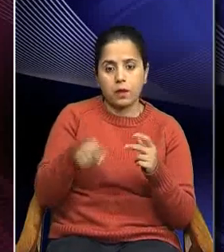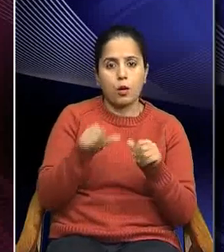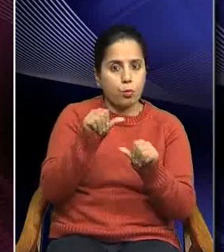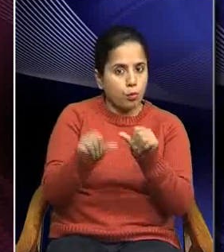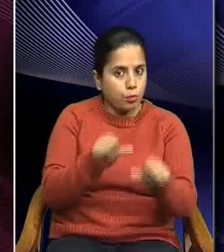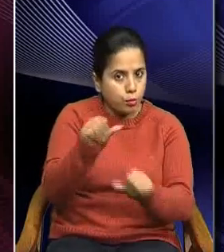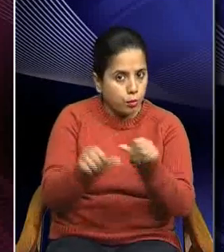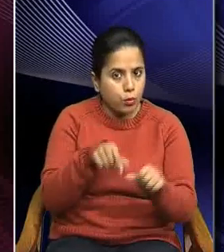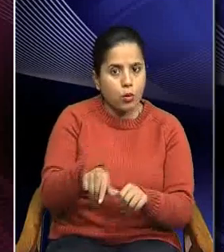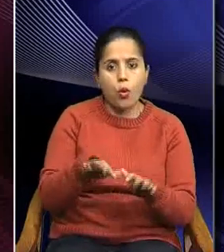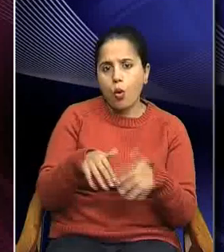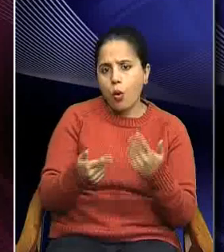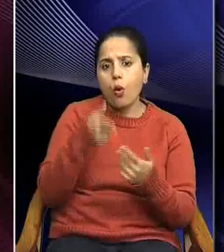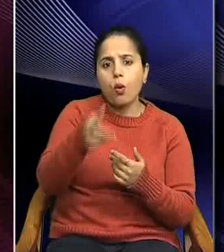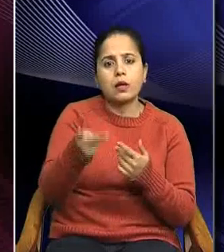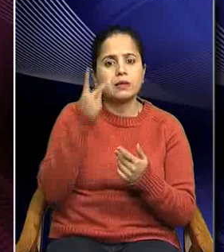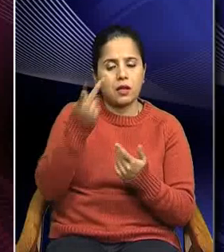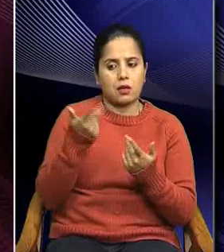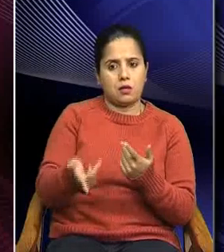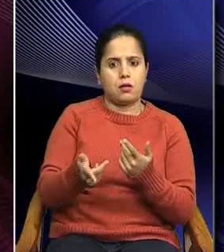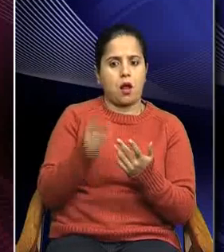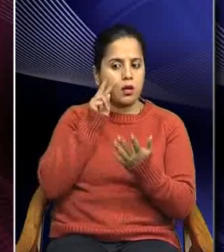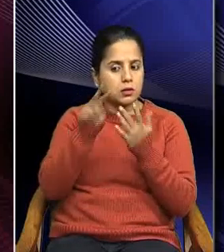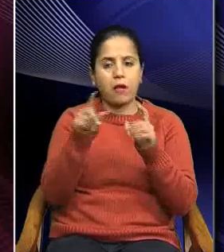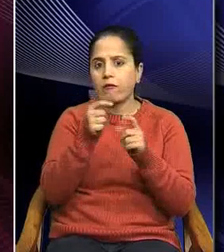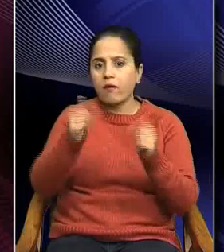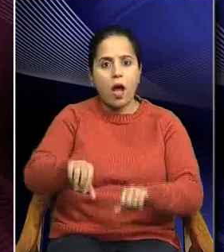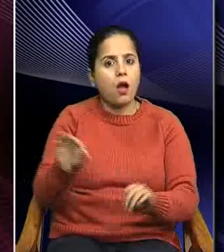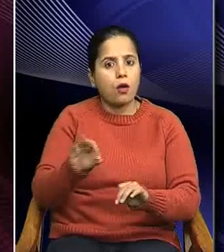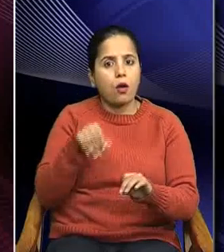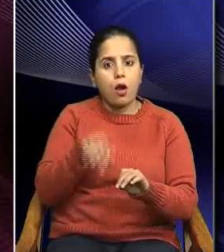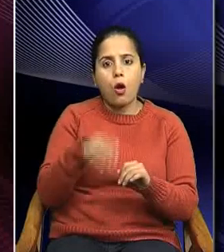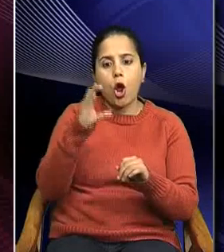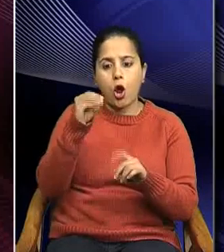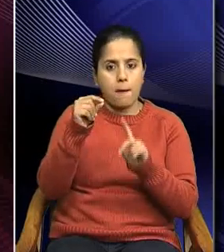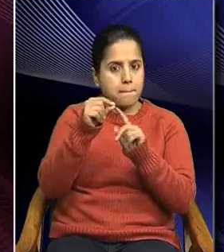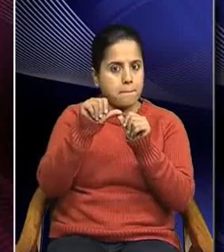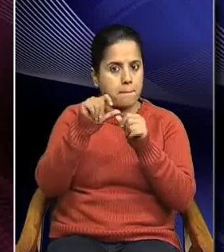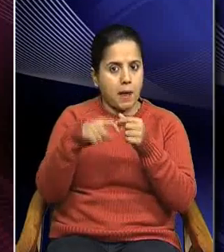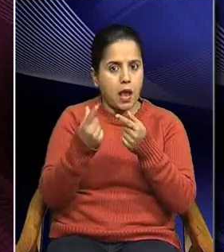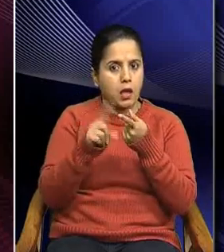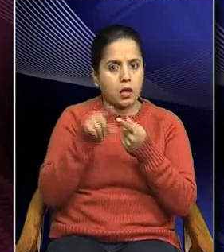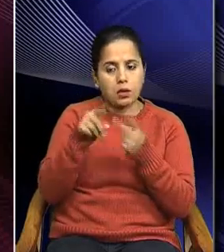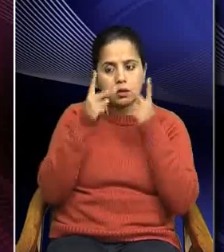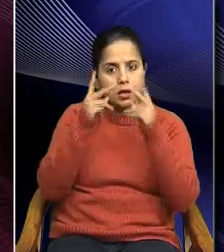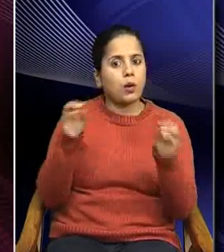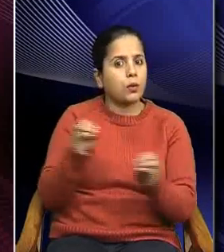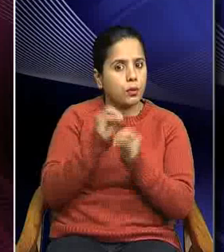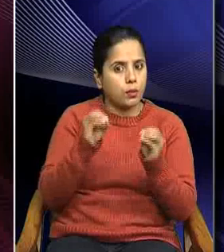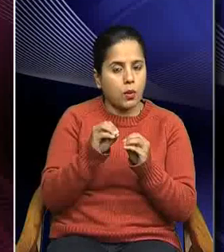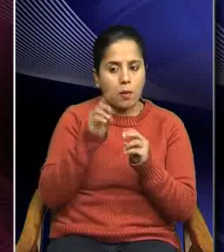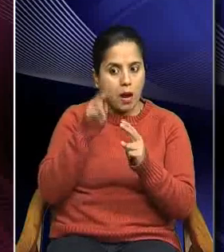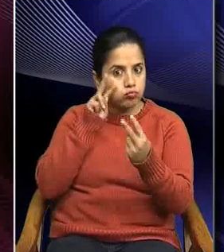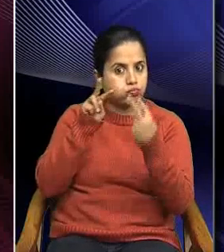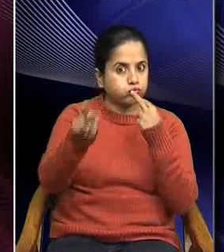that otherwise is opaque to mankind in the pre-scientific times, right? But it